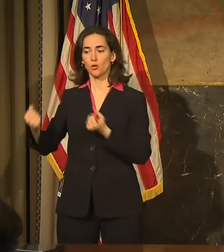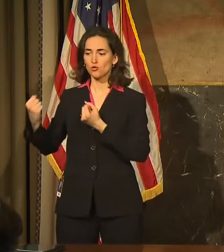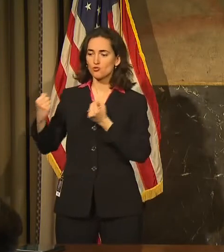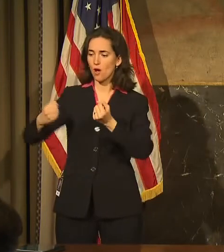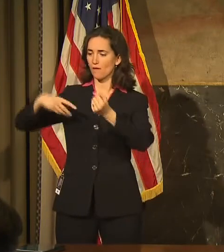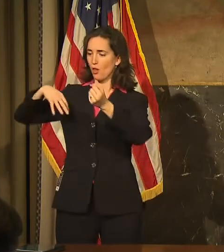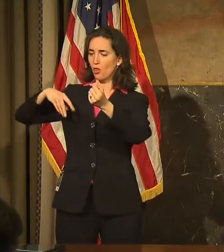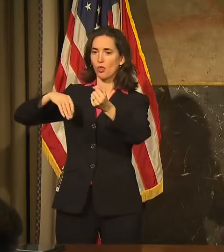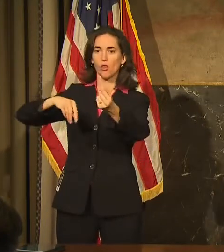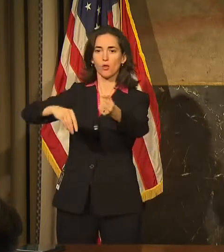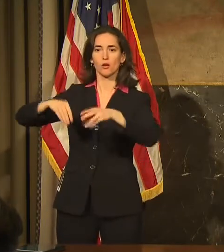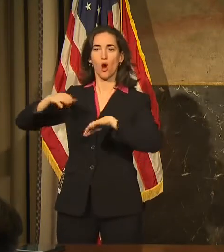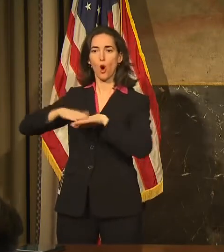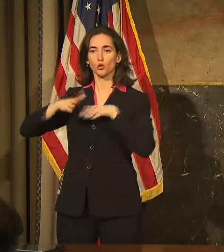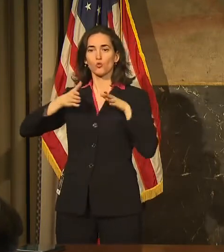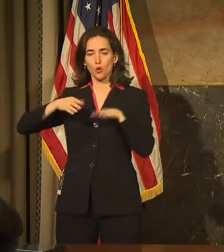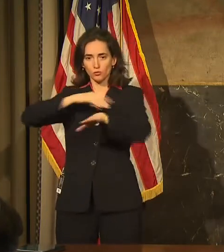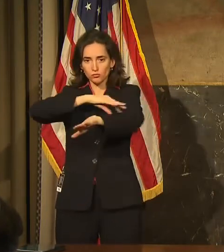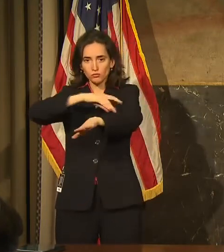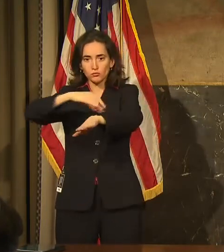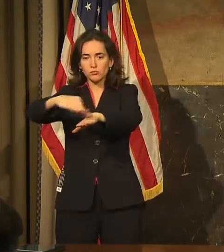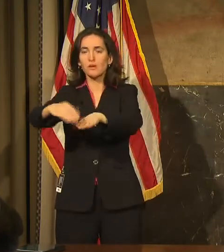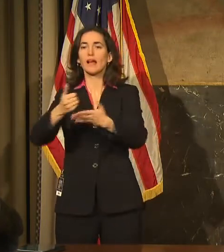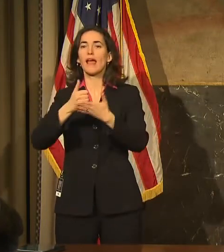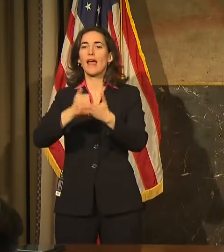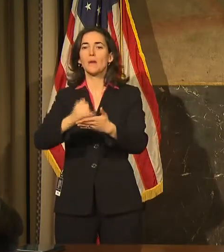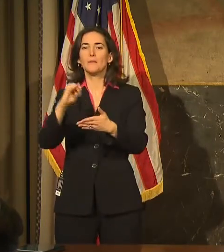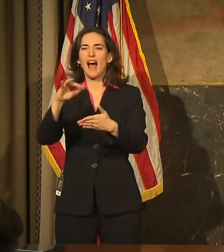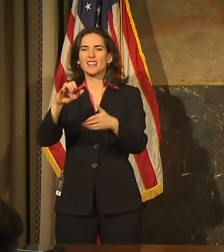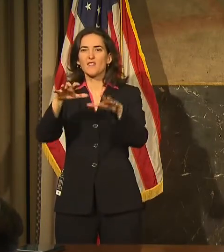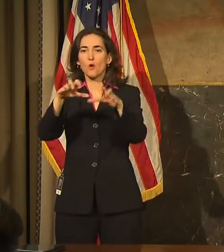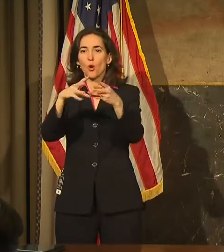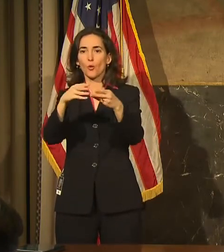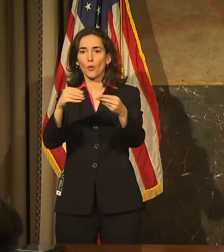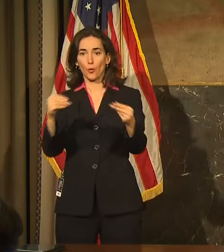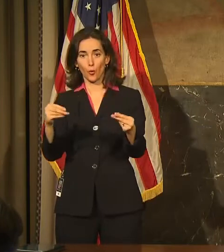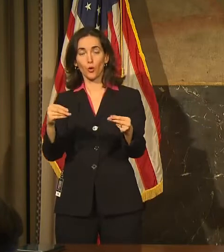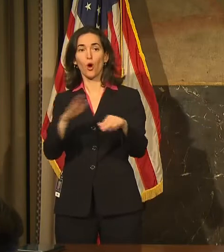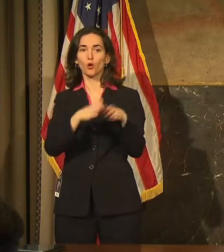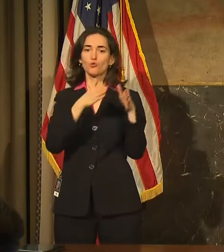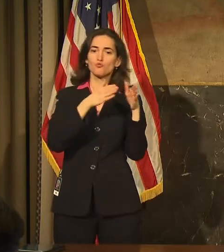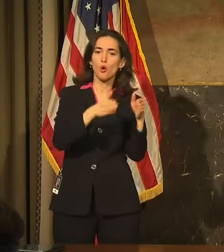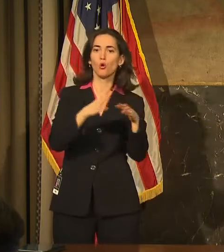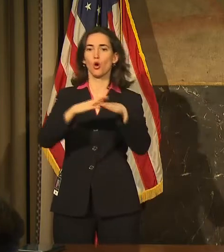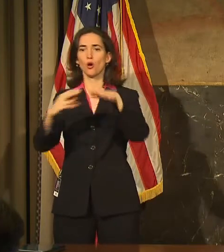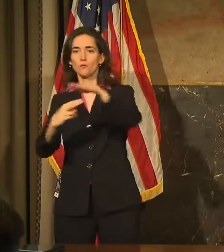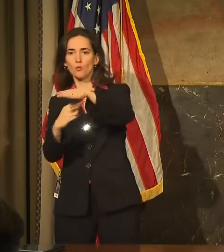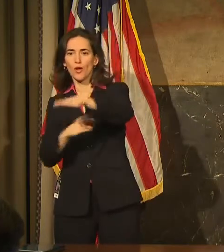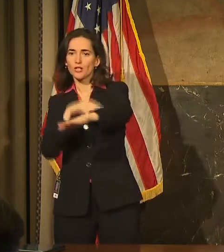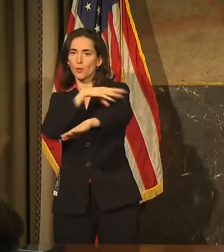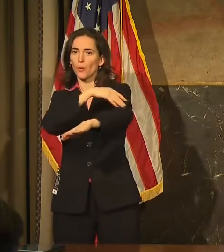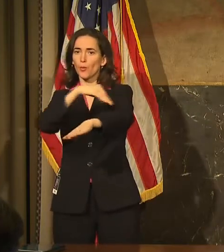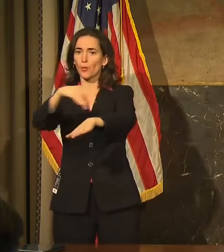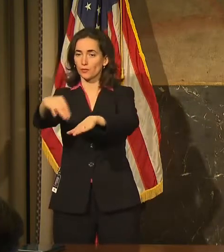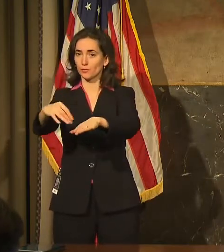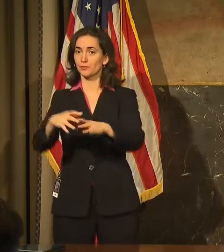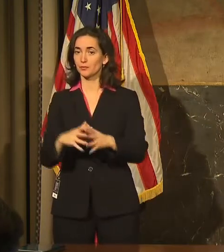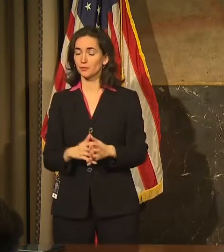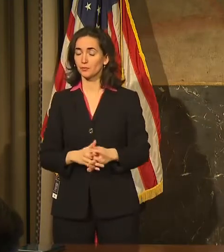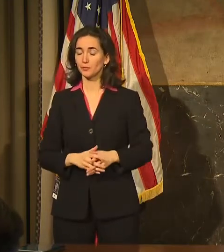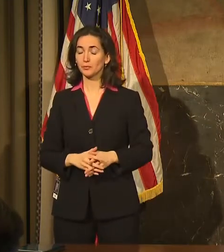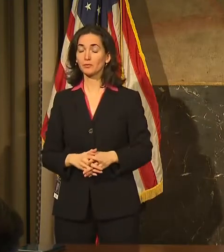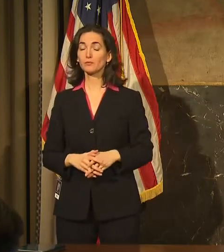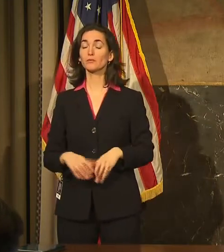brine in order to try to de-ice roads and bridges as they are able to do that. In